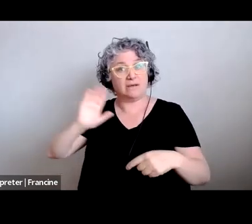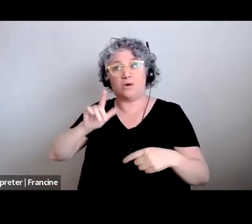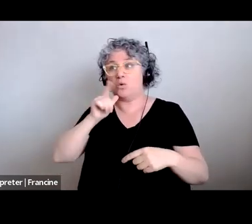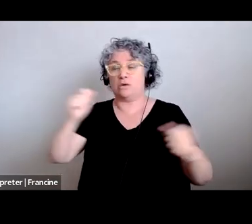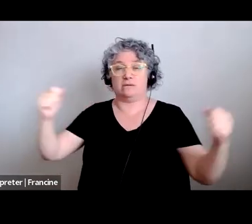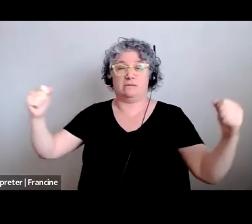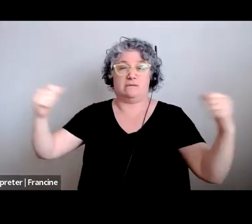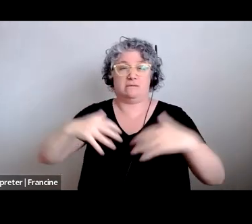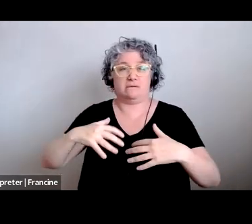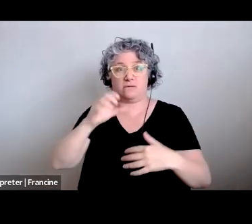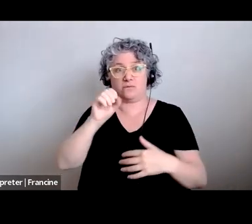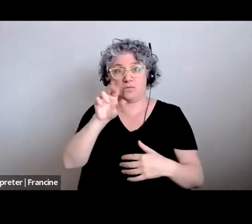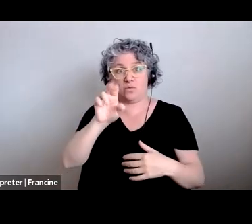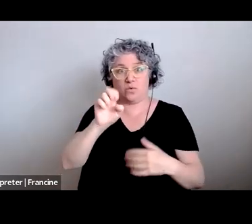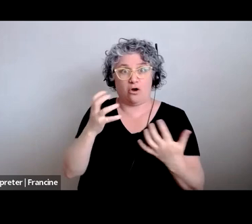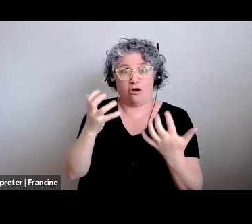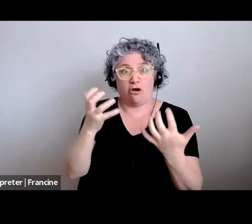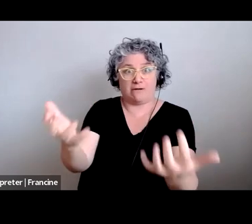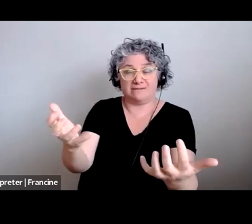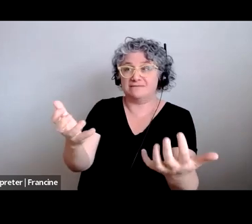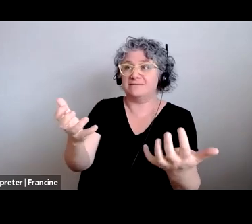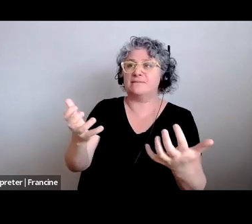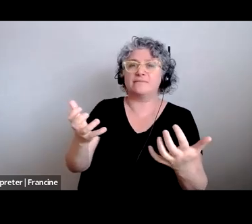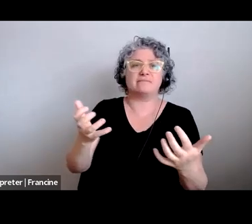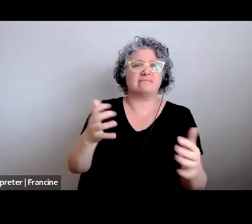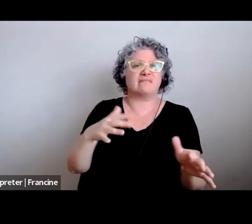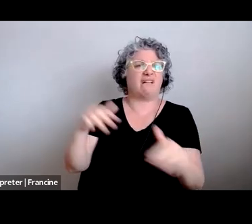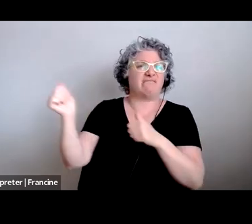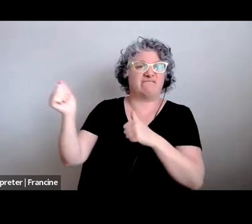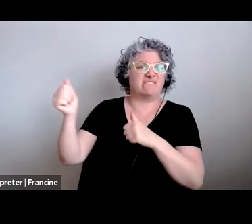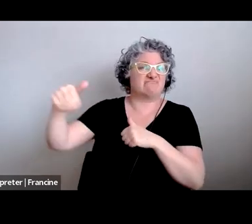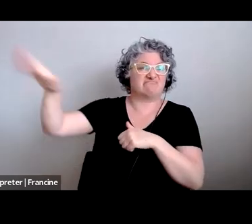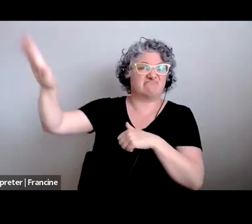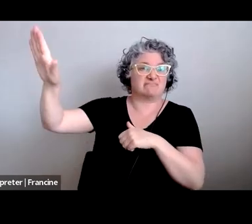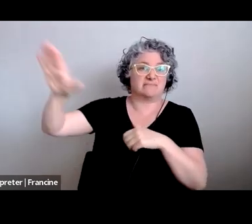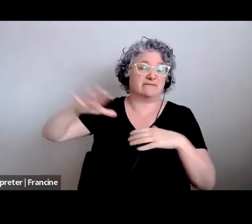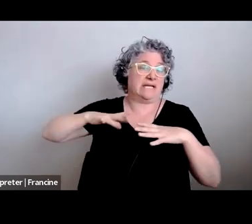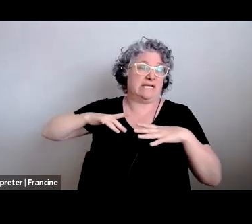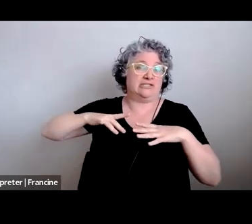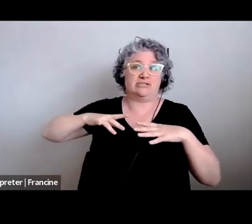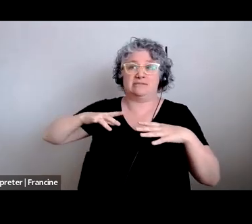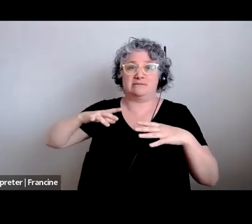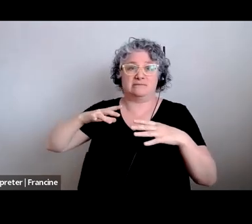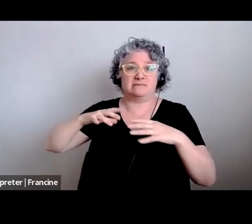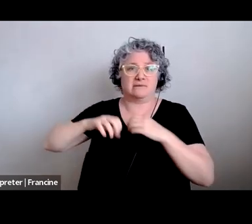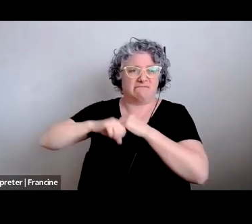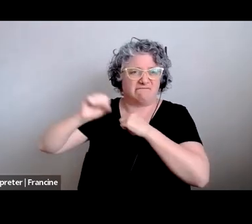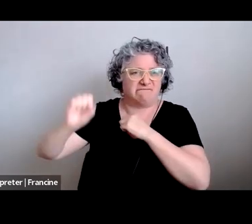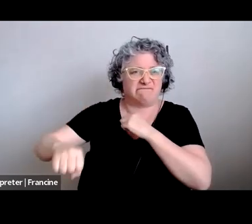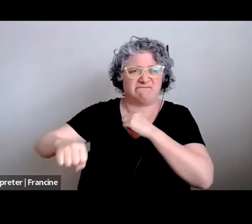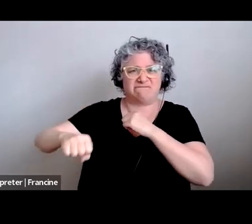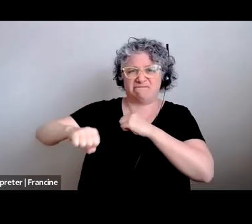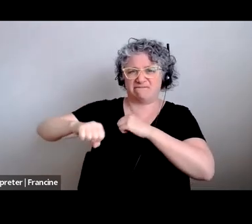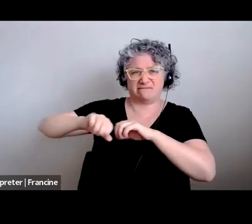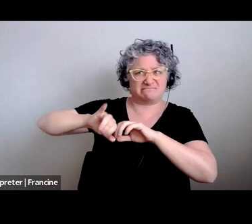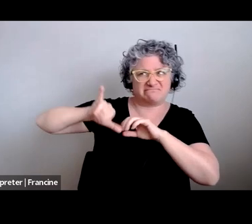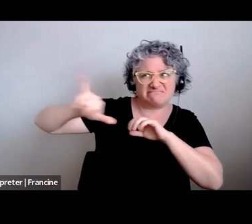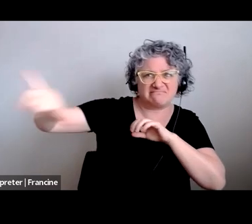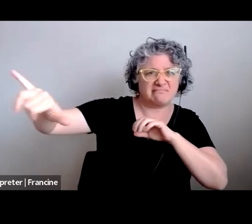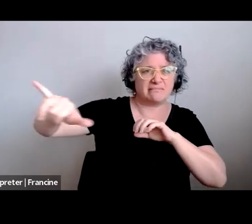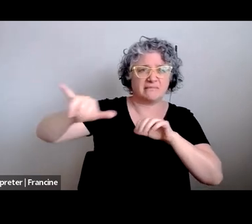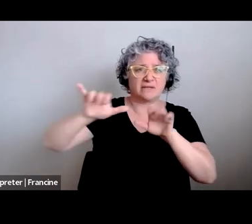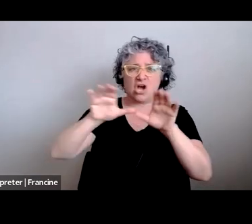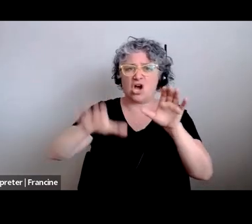core audiences of theater have kind of left the building. They're now vacationing for long periods of the year. They go up to the cottage